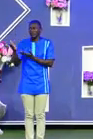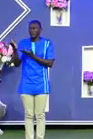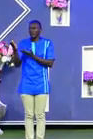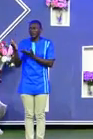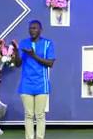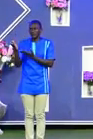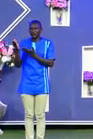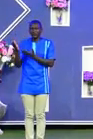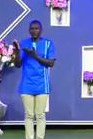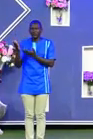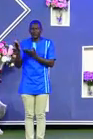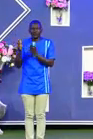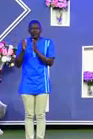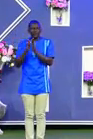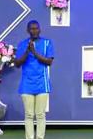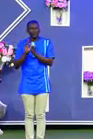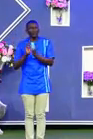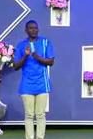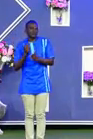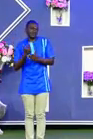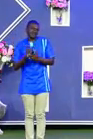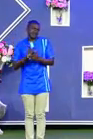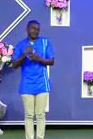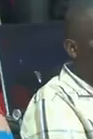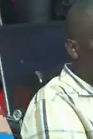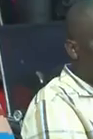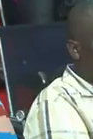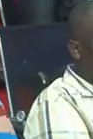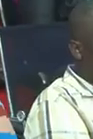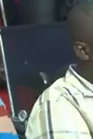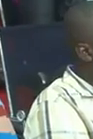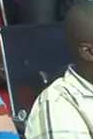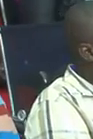nsuubira ne bawala baffe we bali